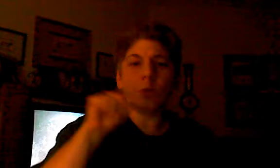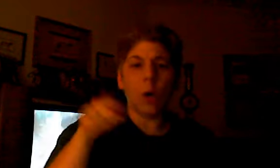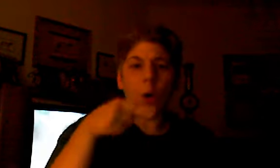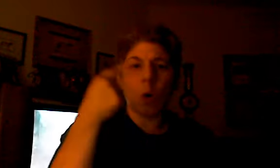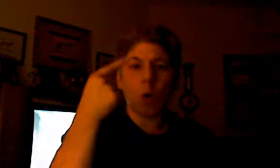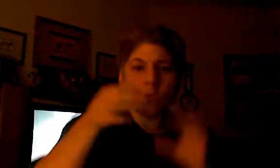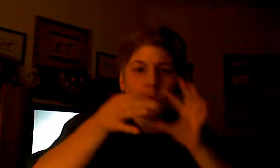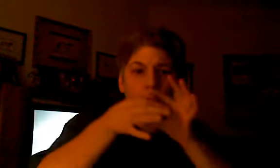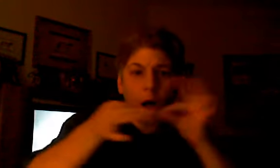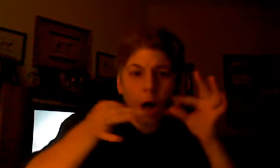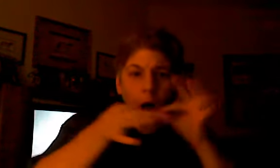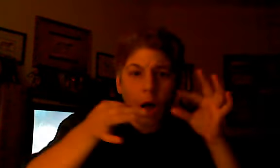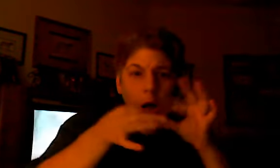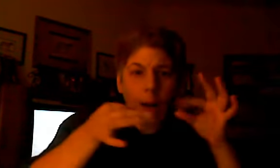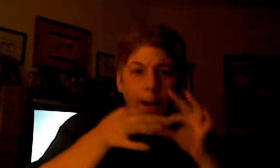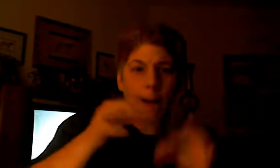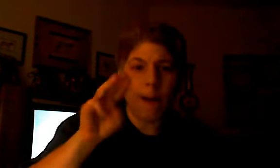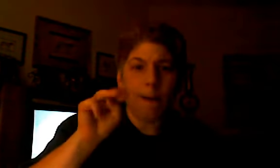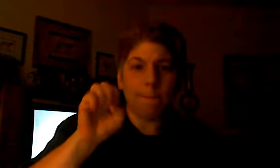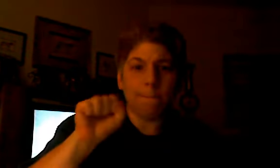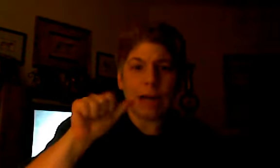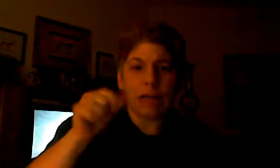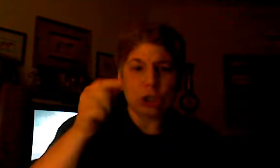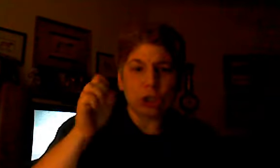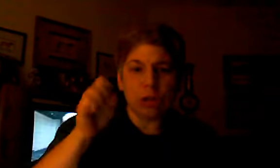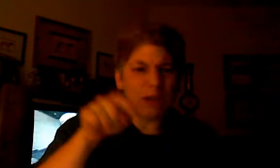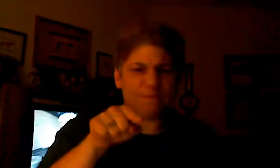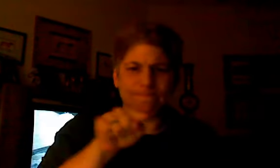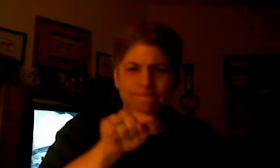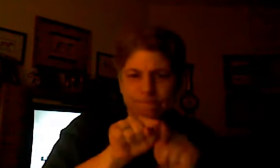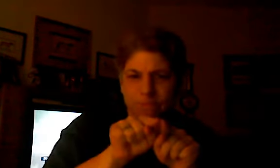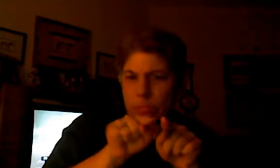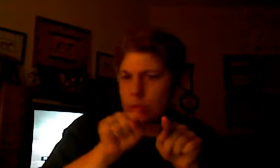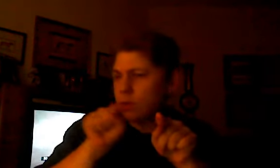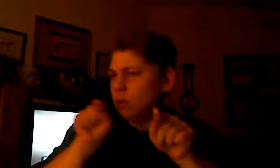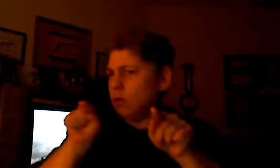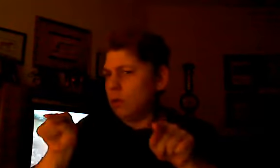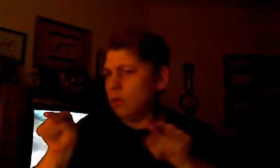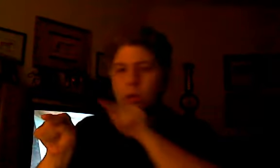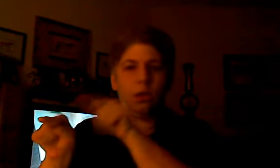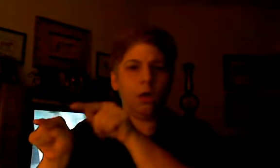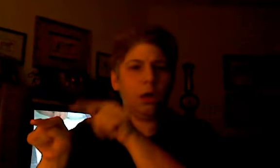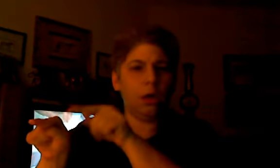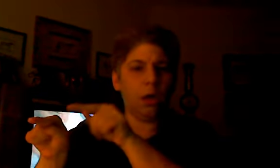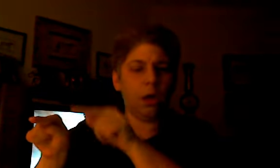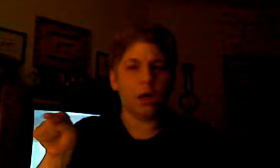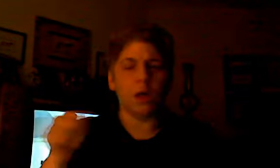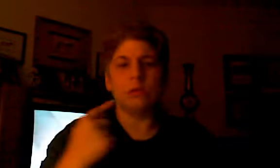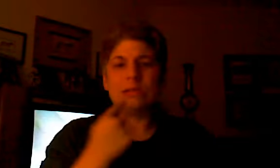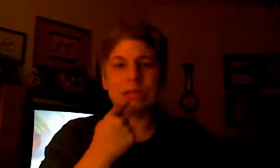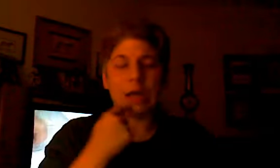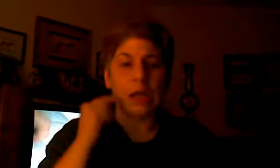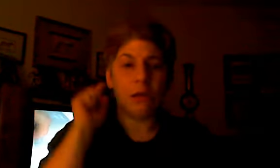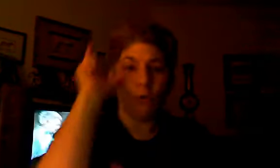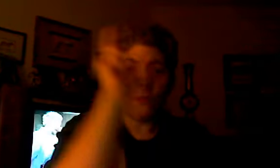going boiling. It has to stay here for about an hour, and a half. Wow. Those bad boys are boiling. They haven't leaked. No, they haven't. It's like a Peruvian